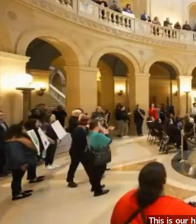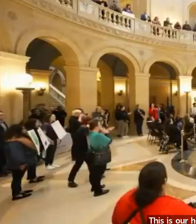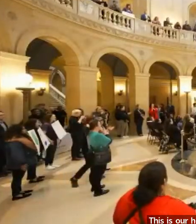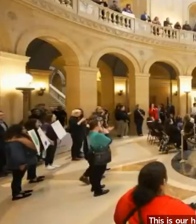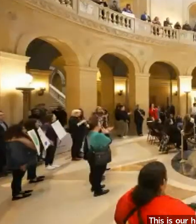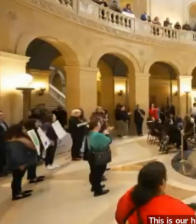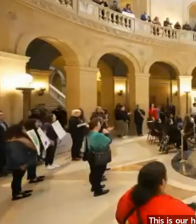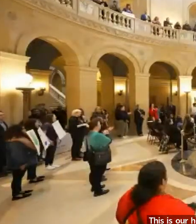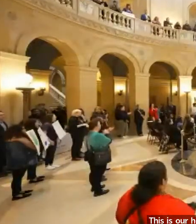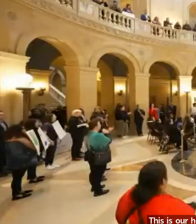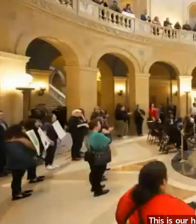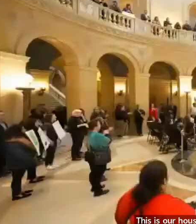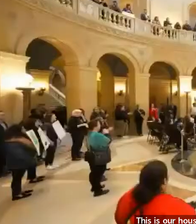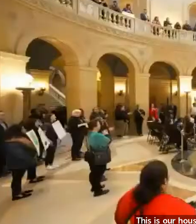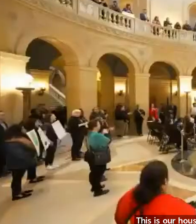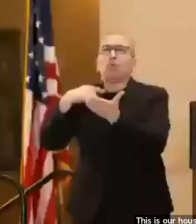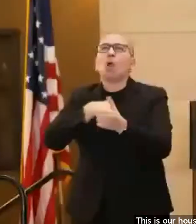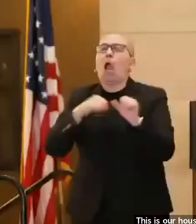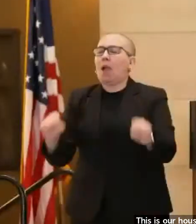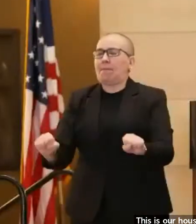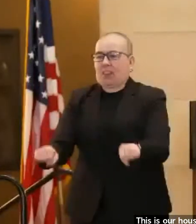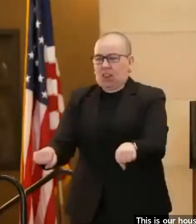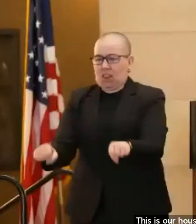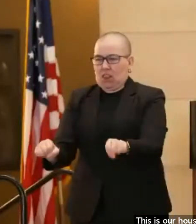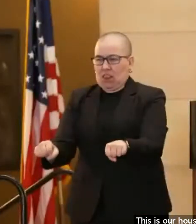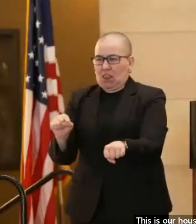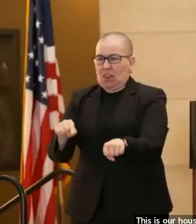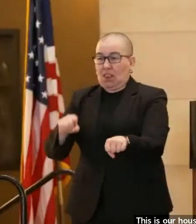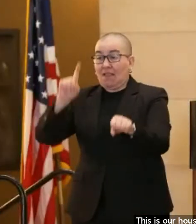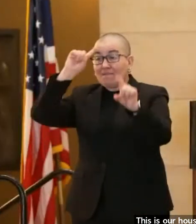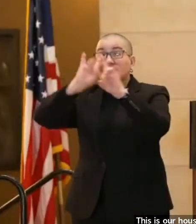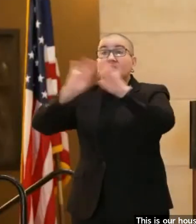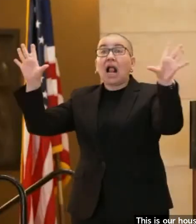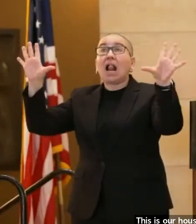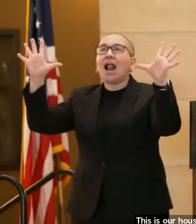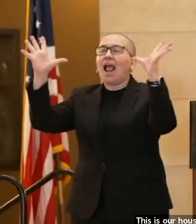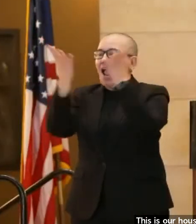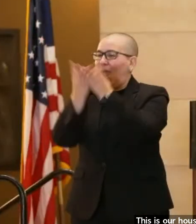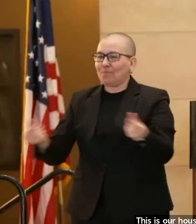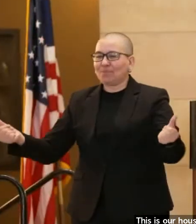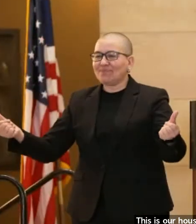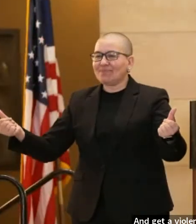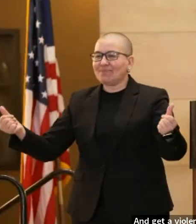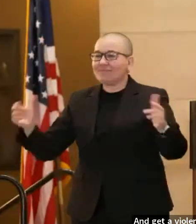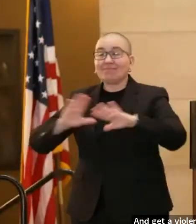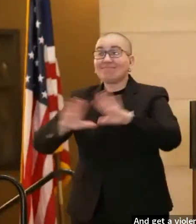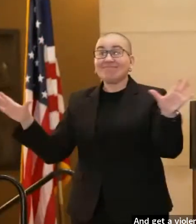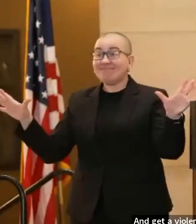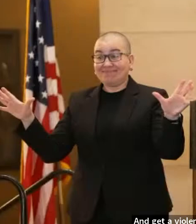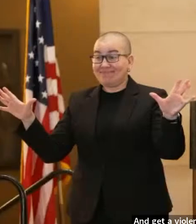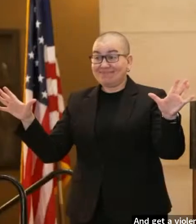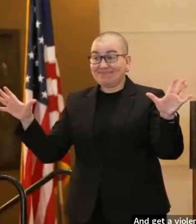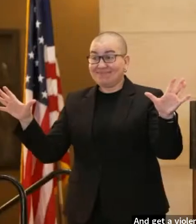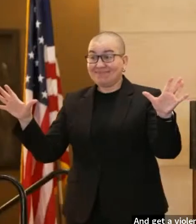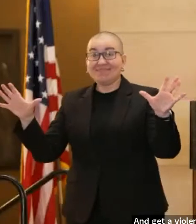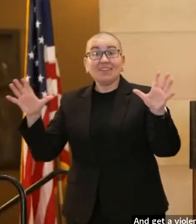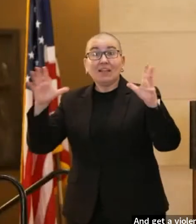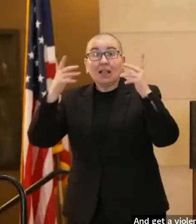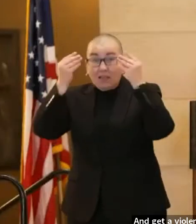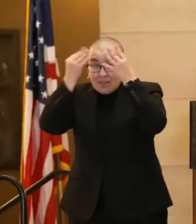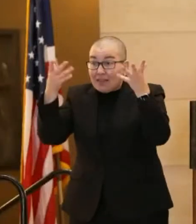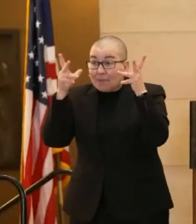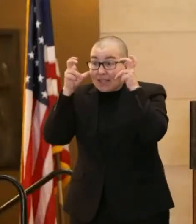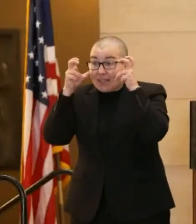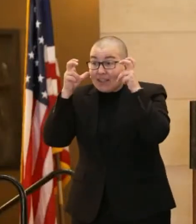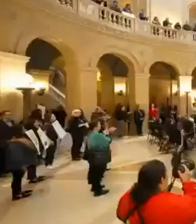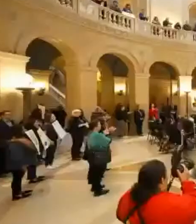I believe we can get a violent-free Minnesota. We deserve that. It's preventable. Let me hear you. It's